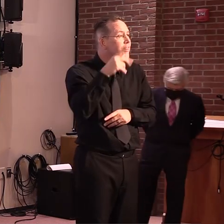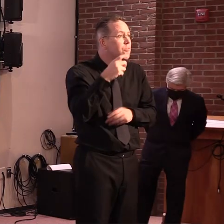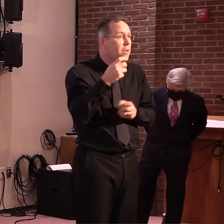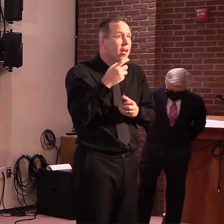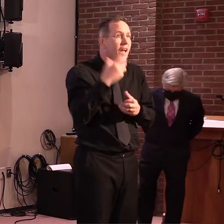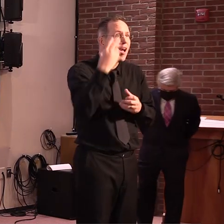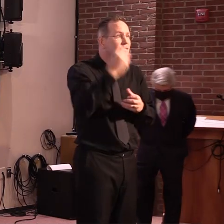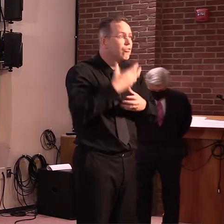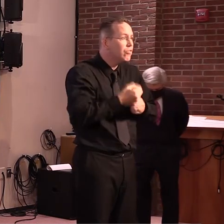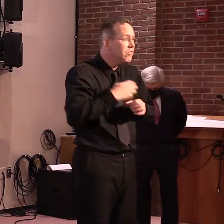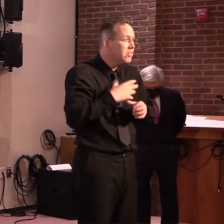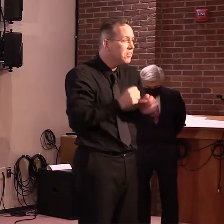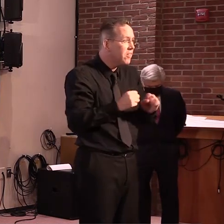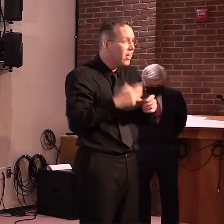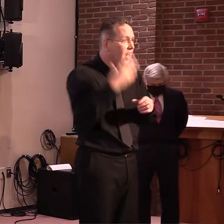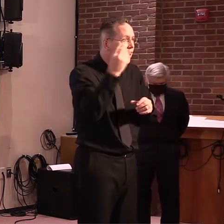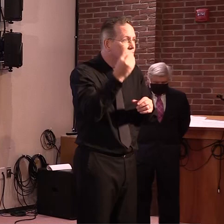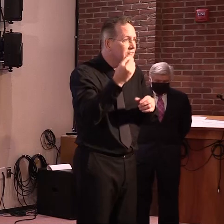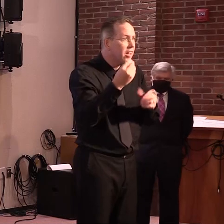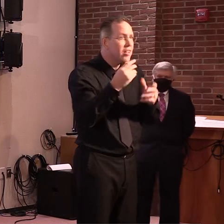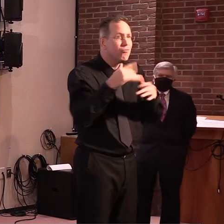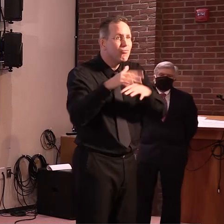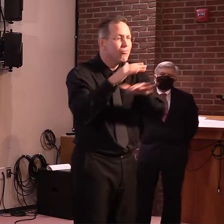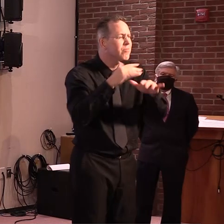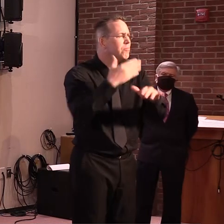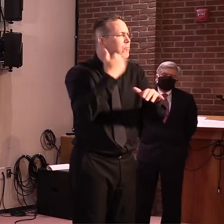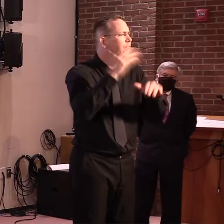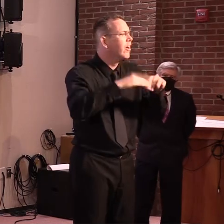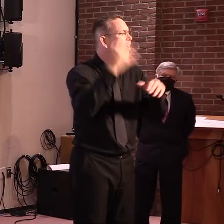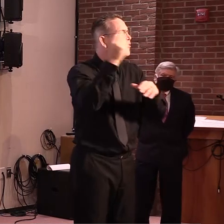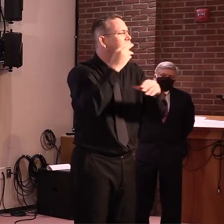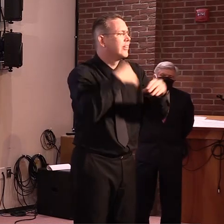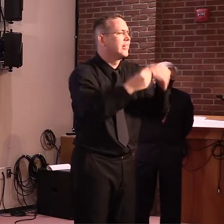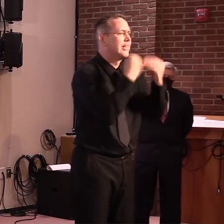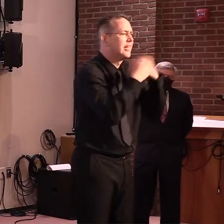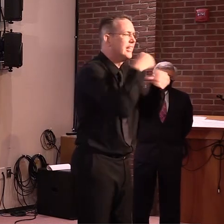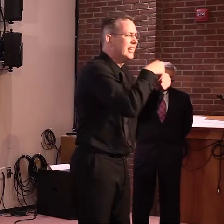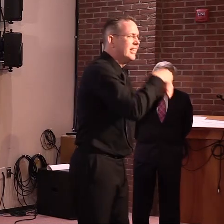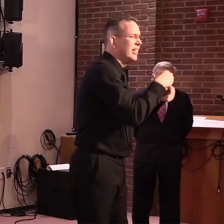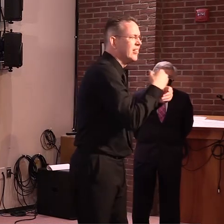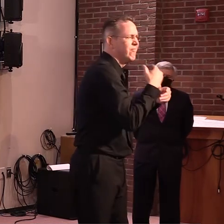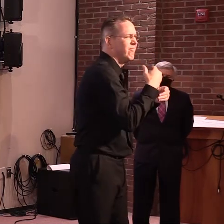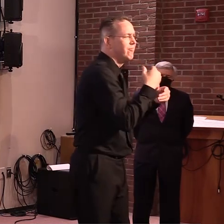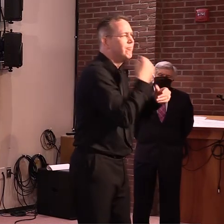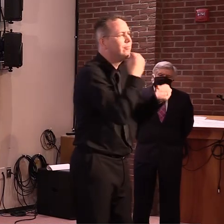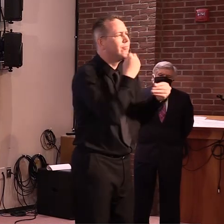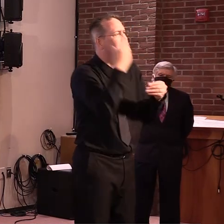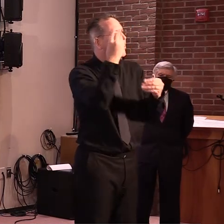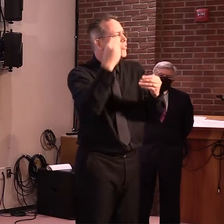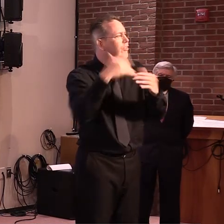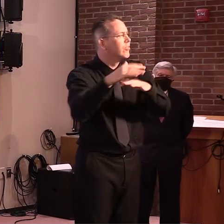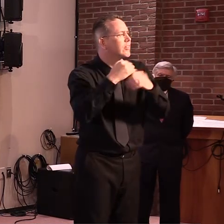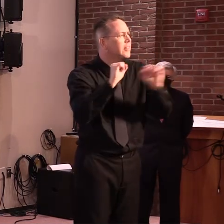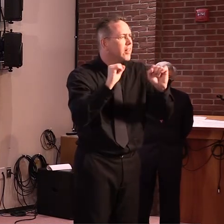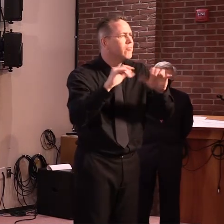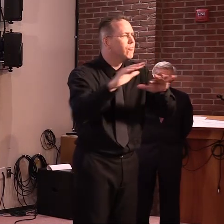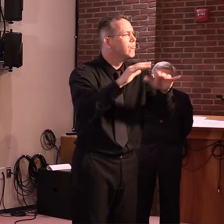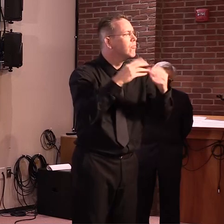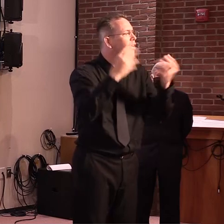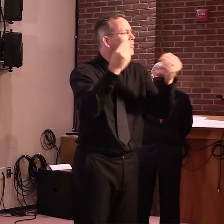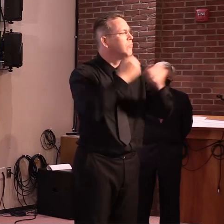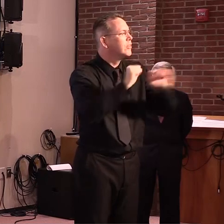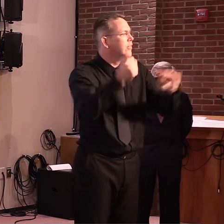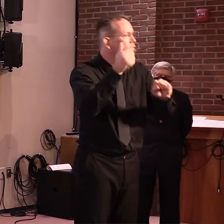do something in the outdoor setting that you wouldn't dare do in the indoor setting, but that would be much safer for you. And obviously